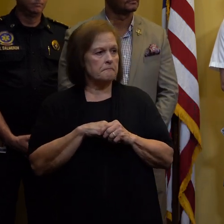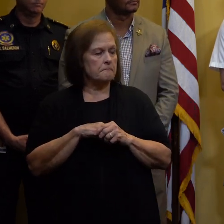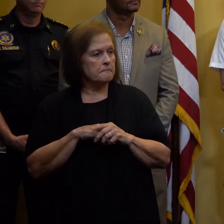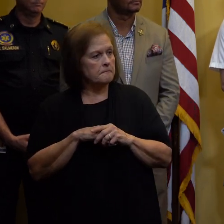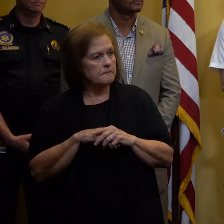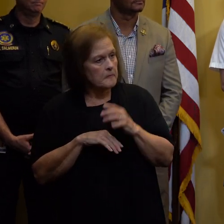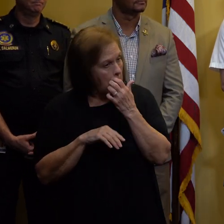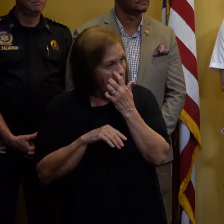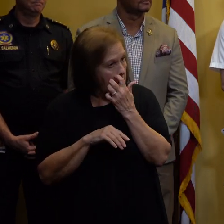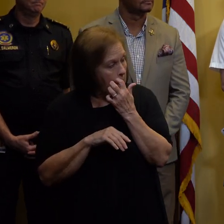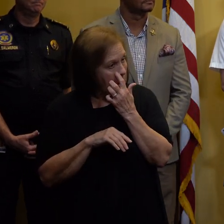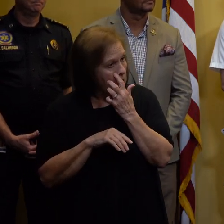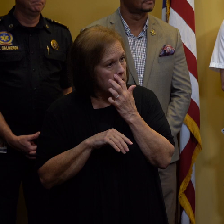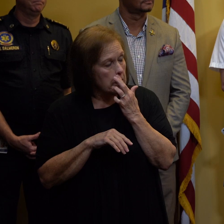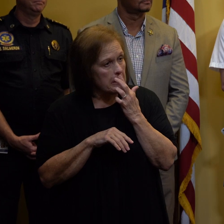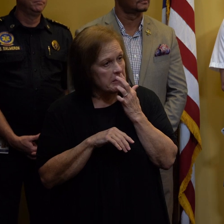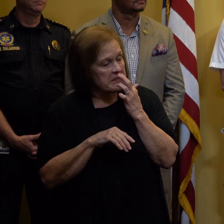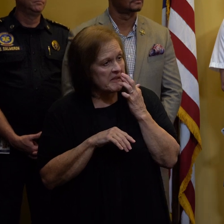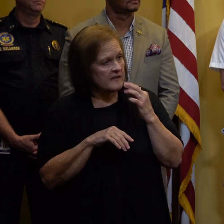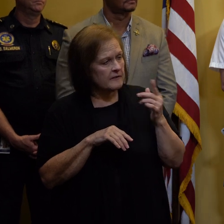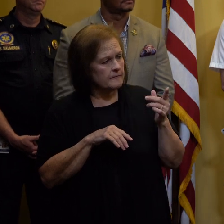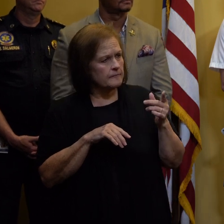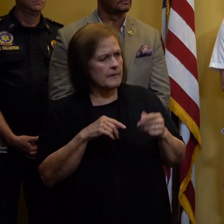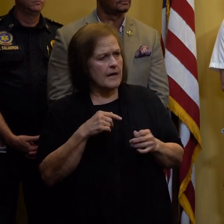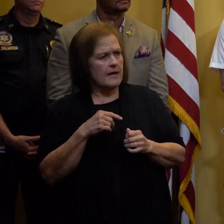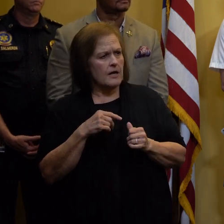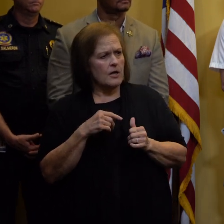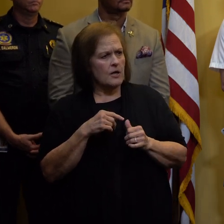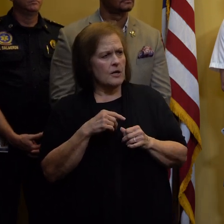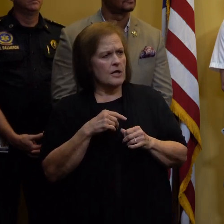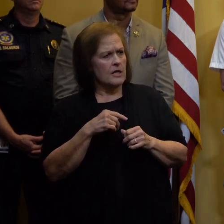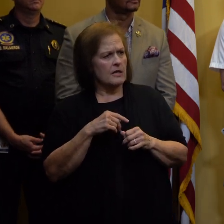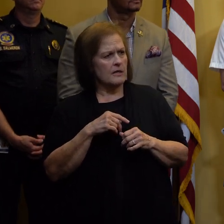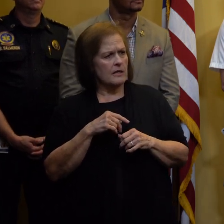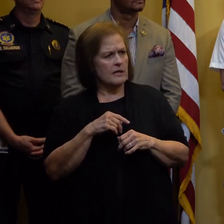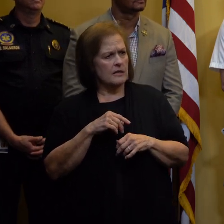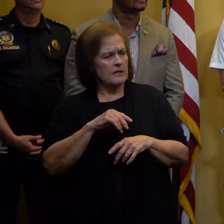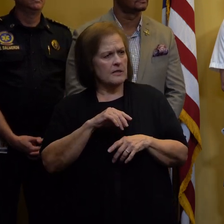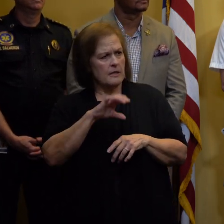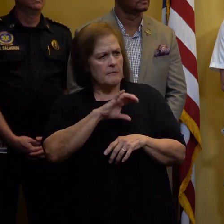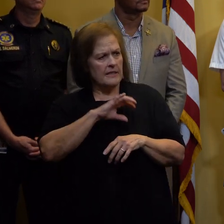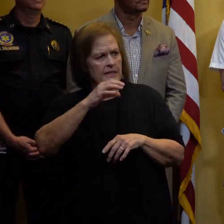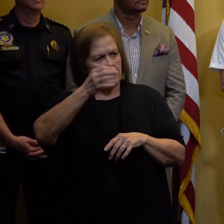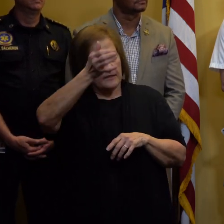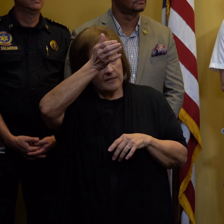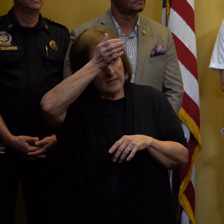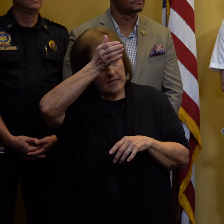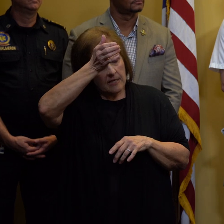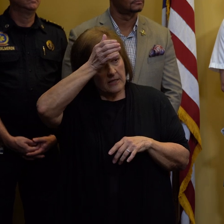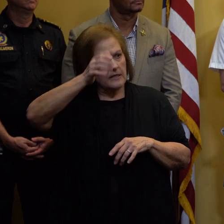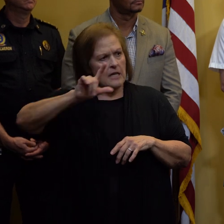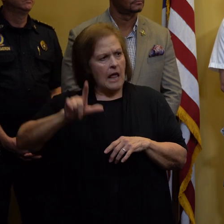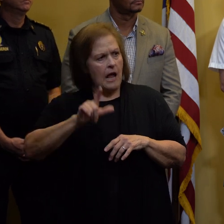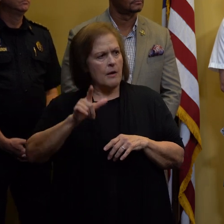One question and then we'll wrap up. Mayor Cantrell, I understand that NOPD, NOFD, the library,